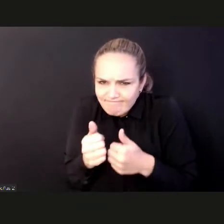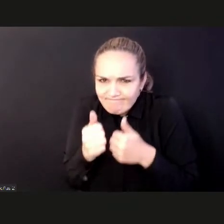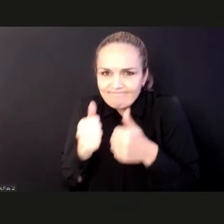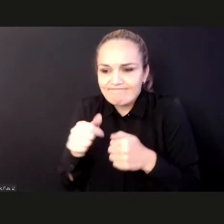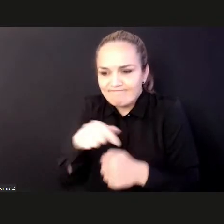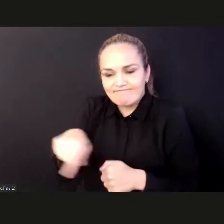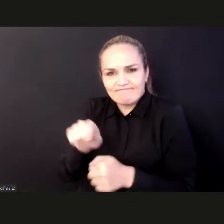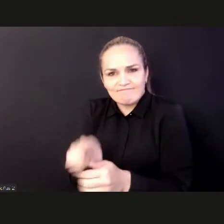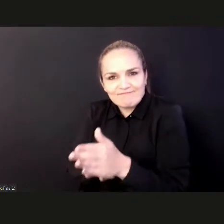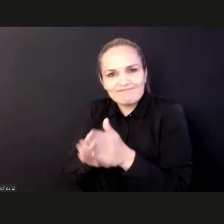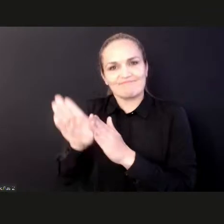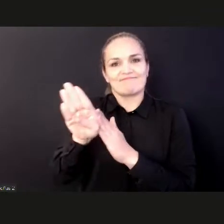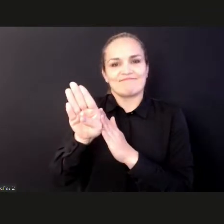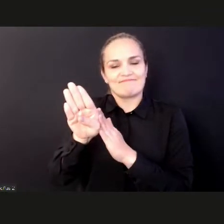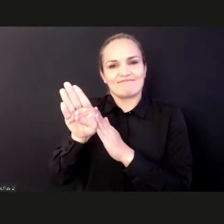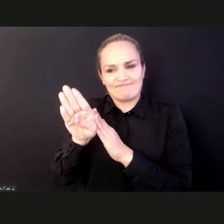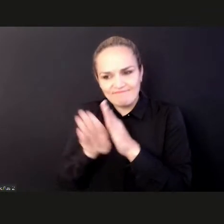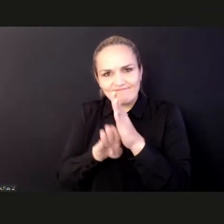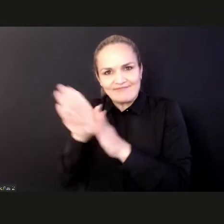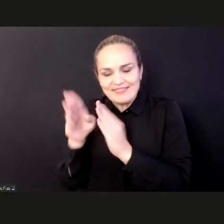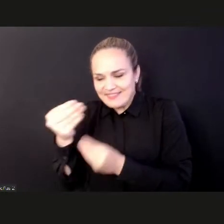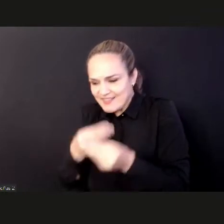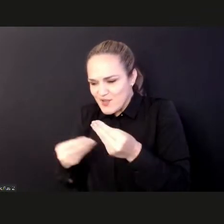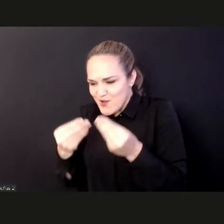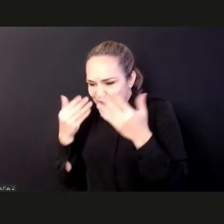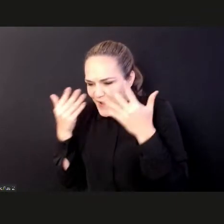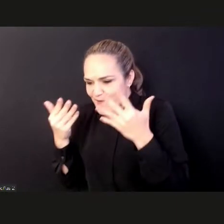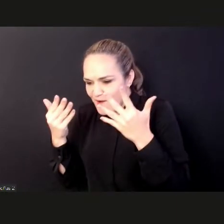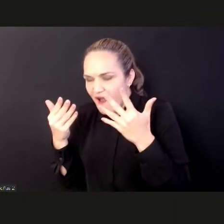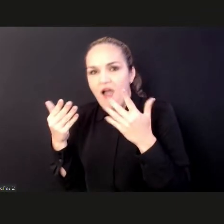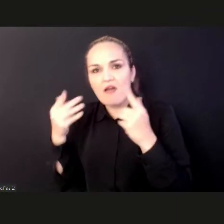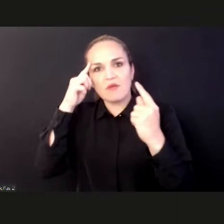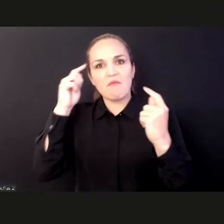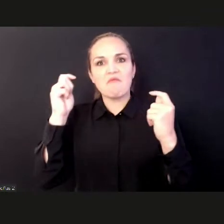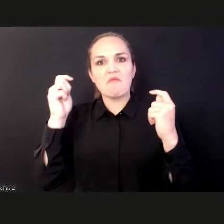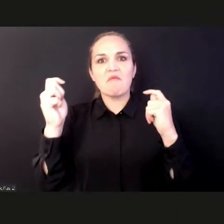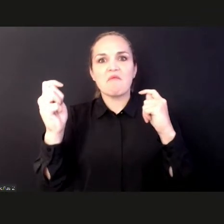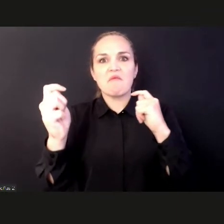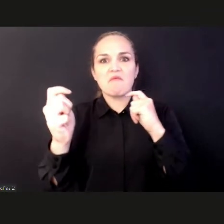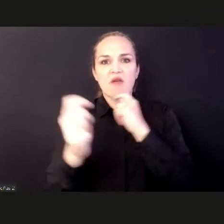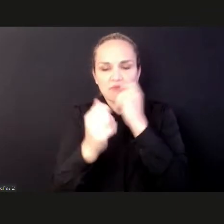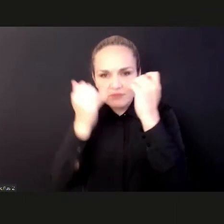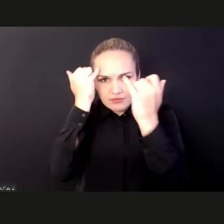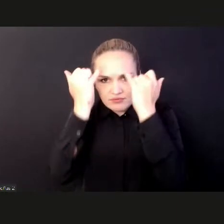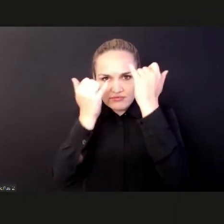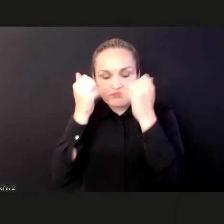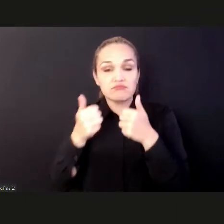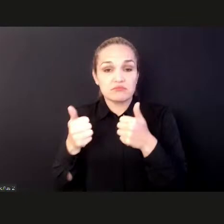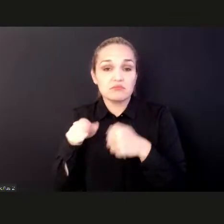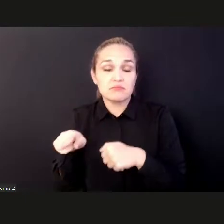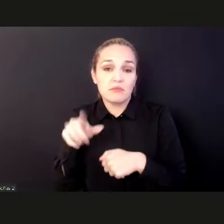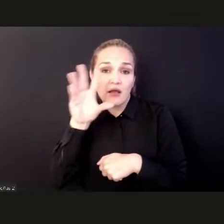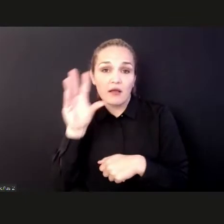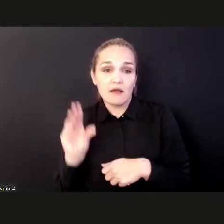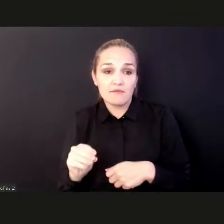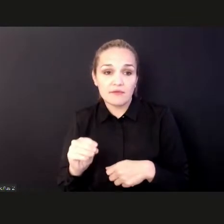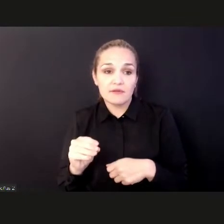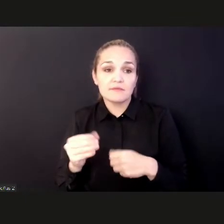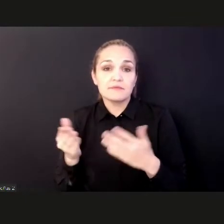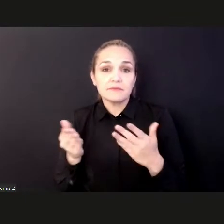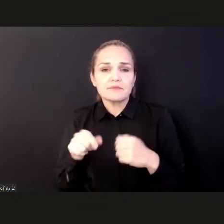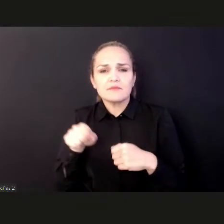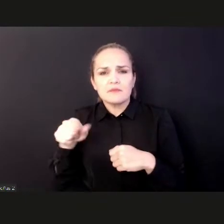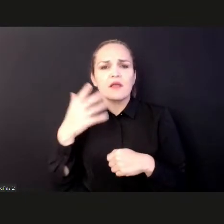Some examples that common examples that have existed previously have been, for example, the Campfire Project in Zimbabwe, looking